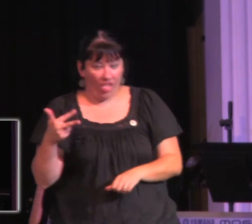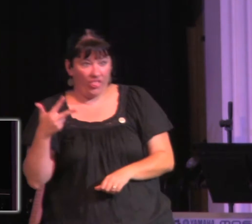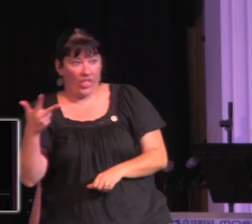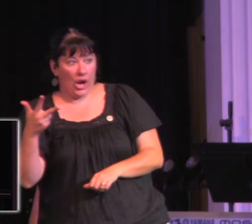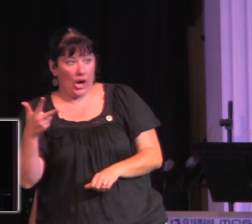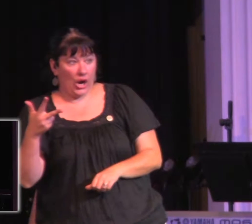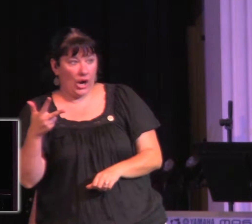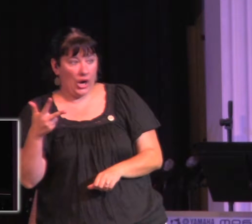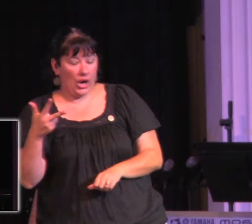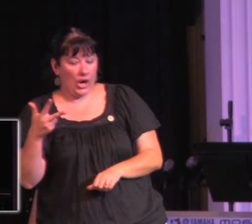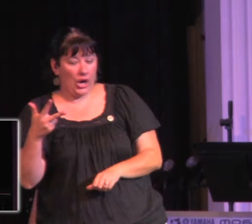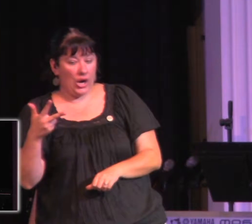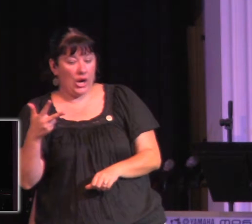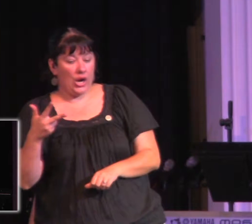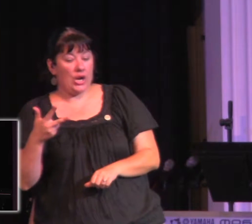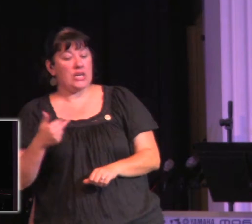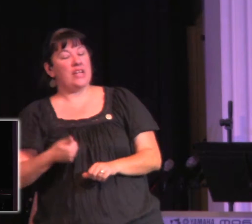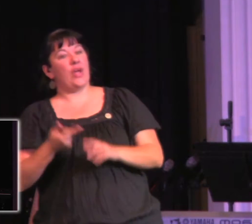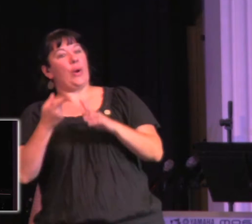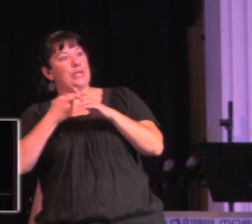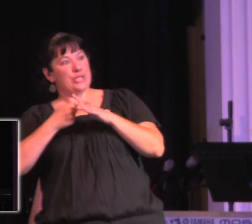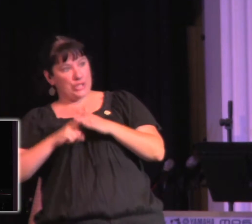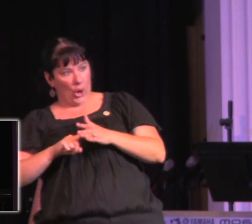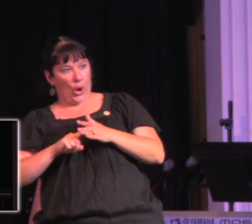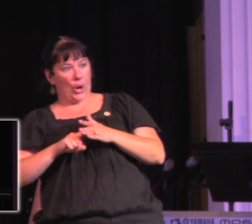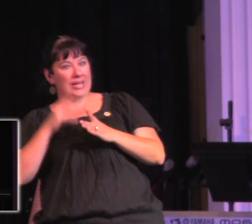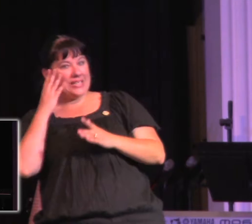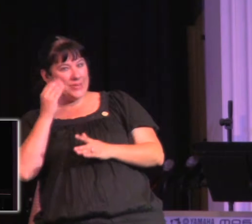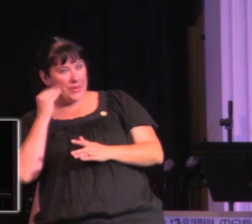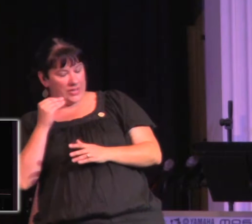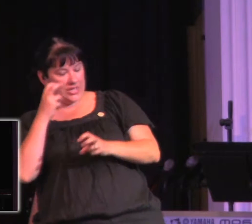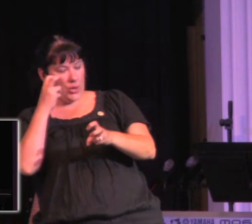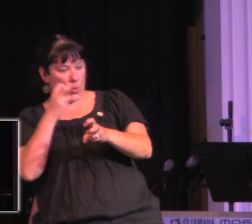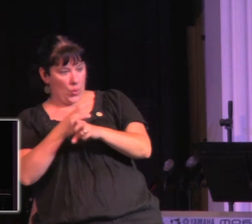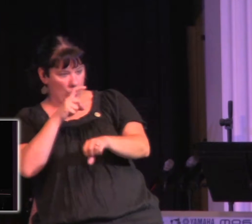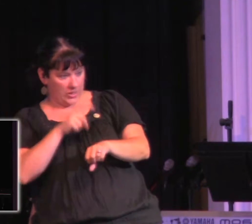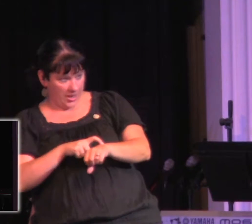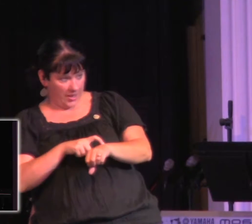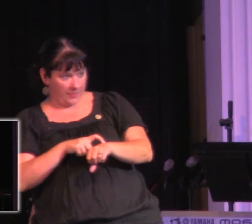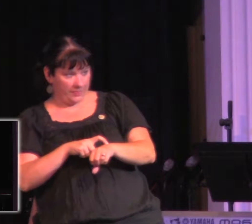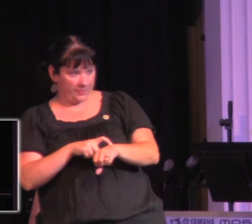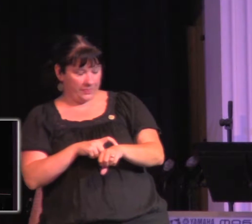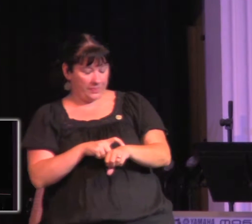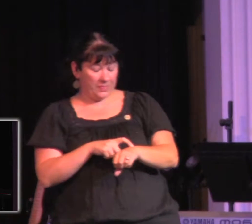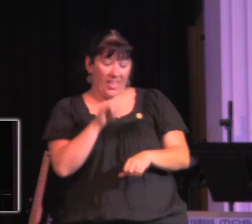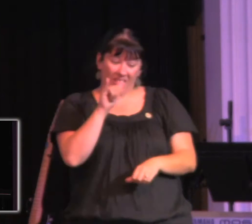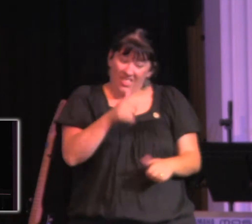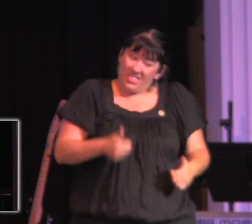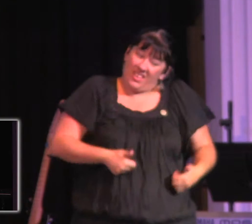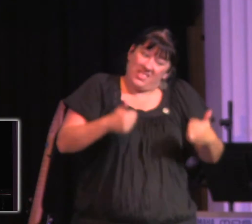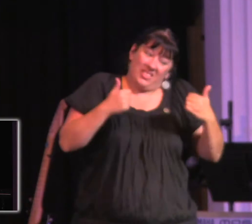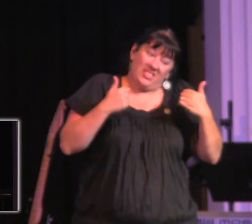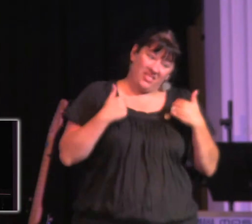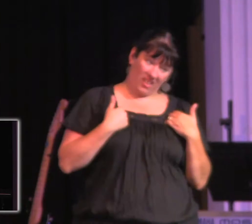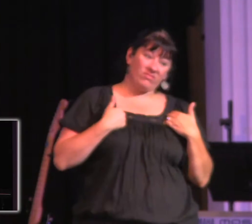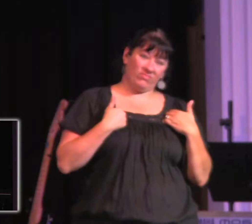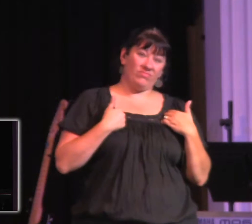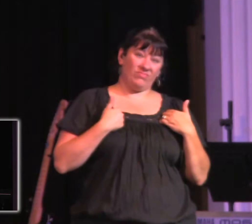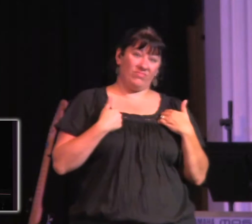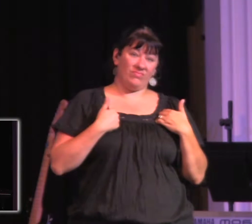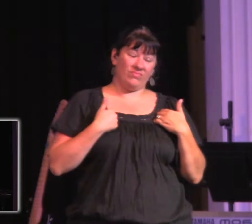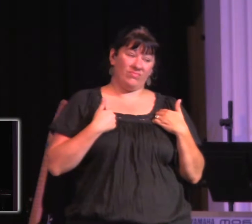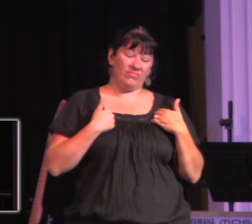for he gives his sunlight to both the evil and the good, and he sends rain on the just and the